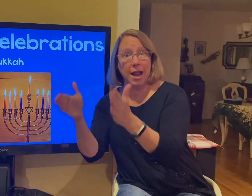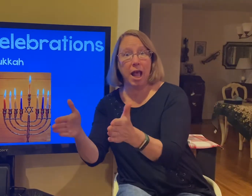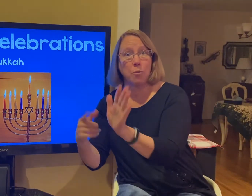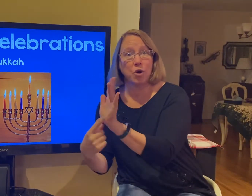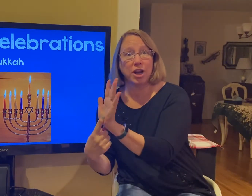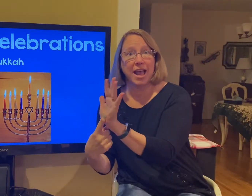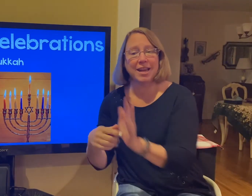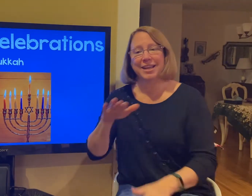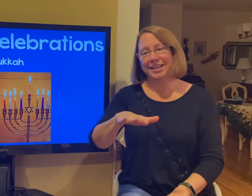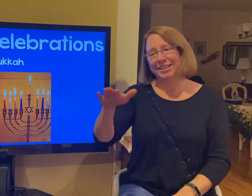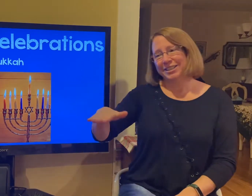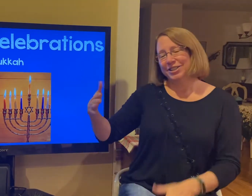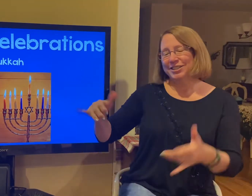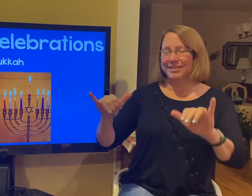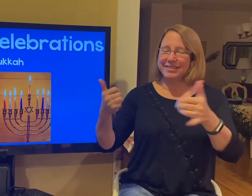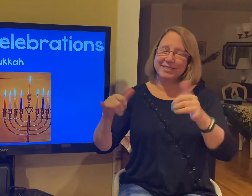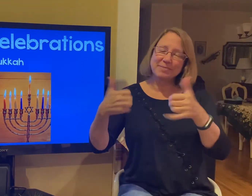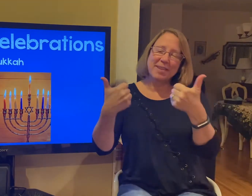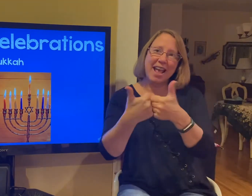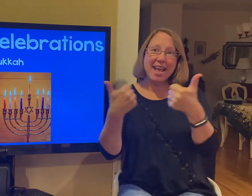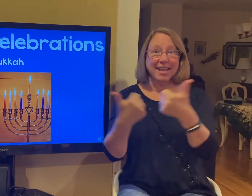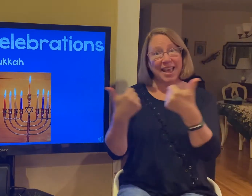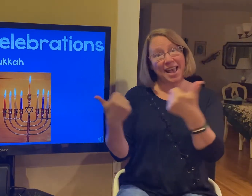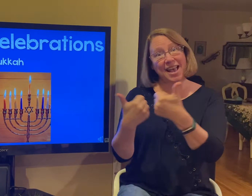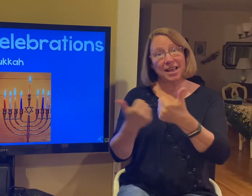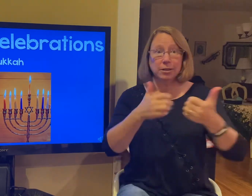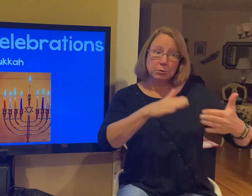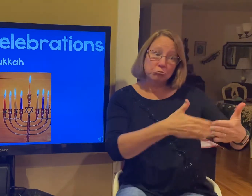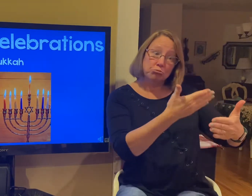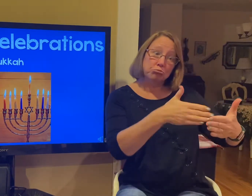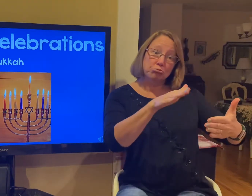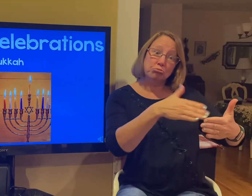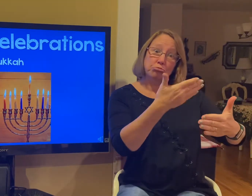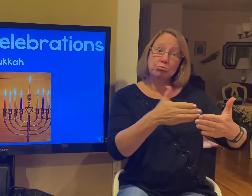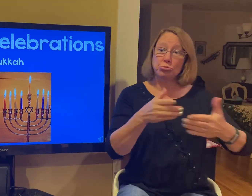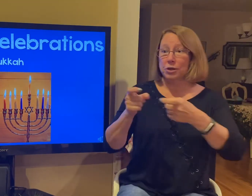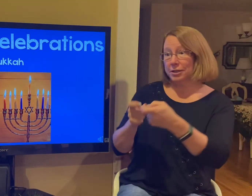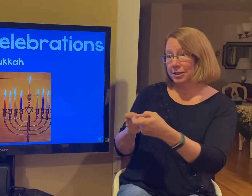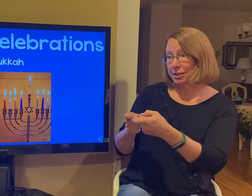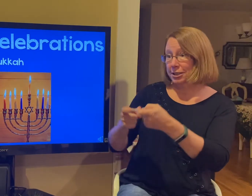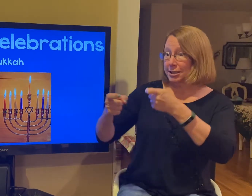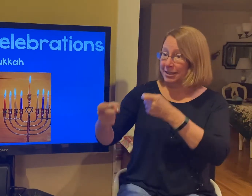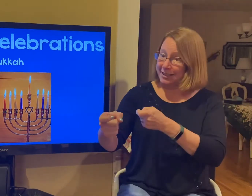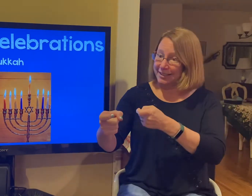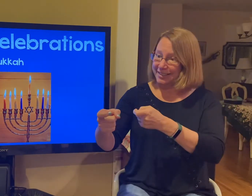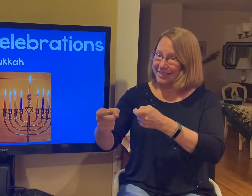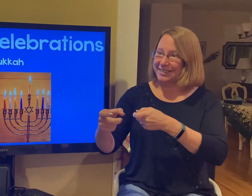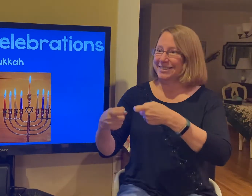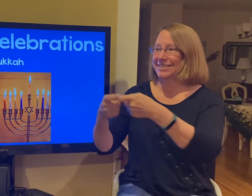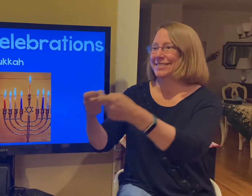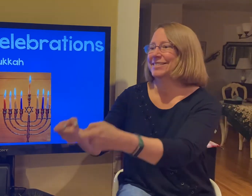play games, sing songs, and exchange gifts. Potato